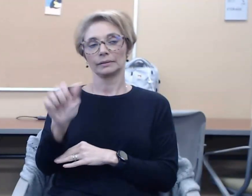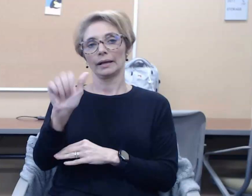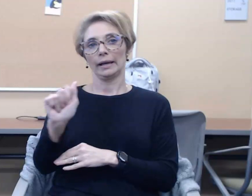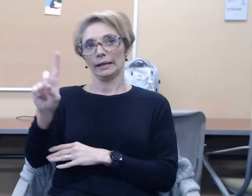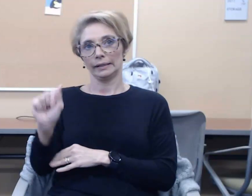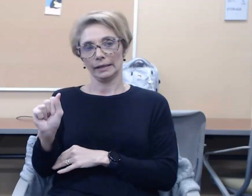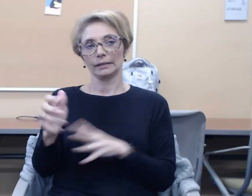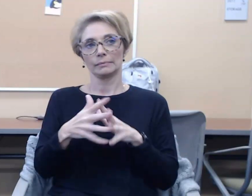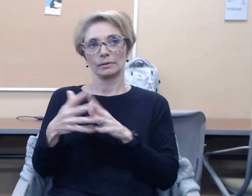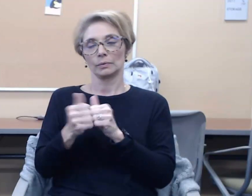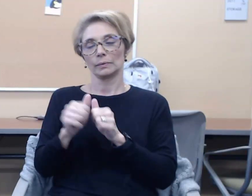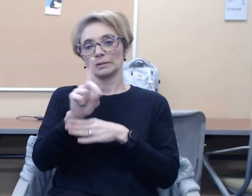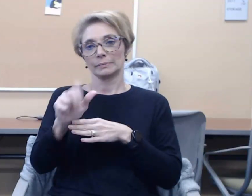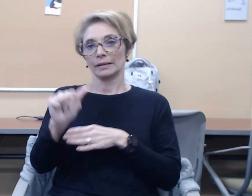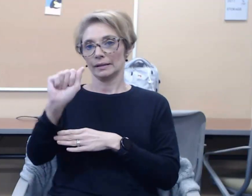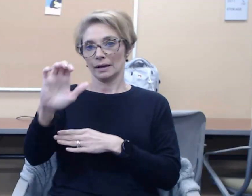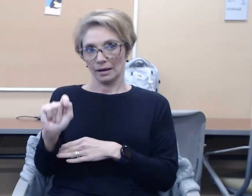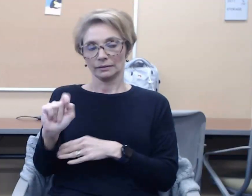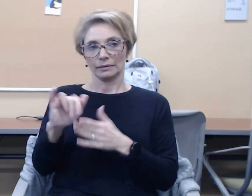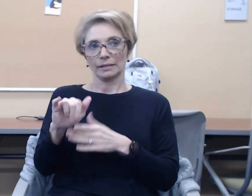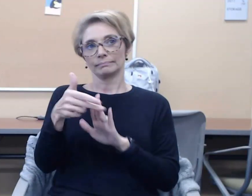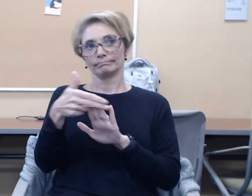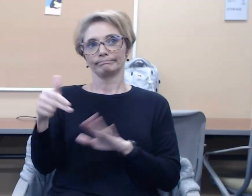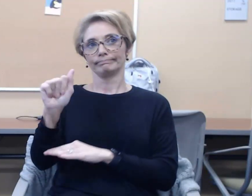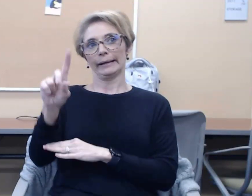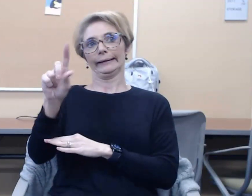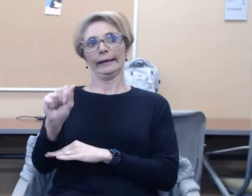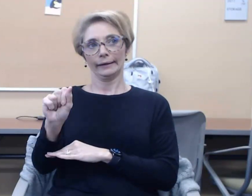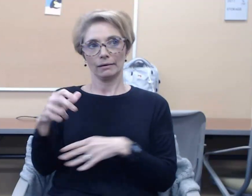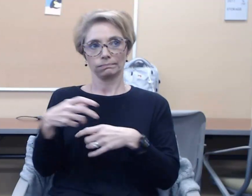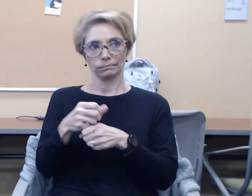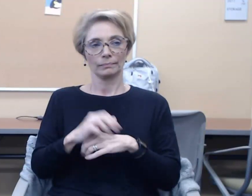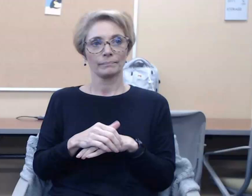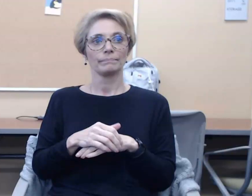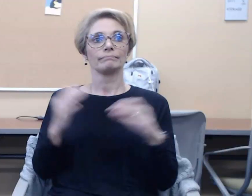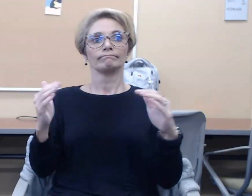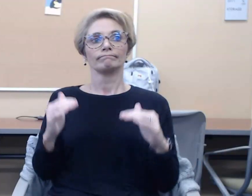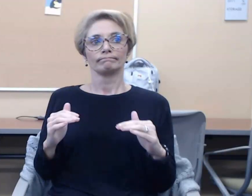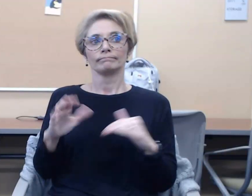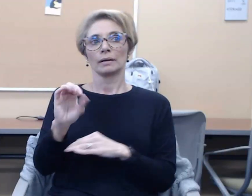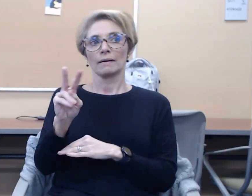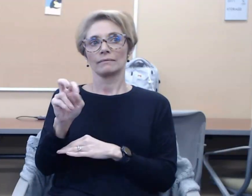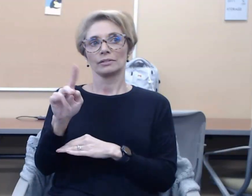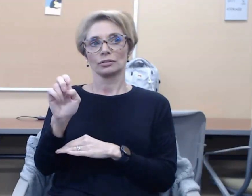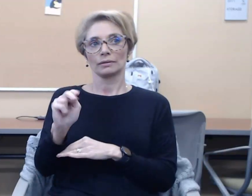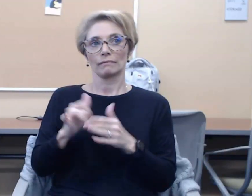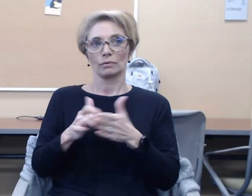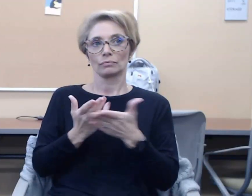Act, what we call the ADA. And then there's also the Convention on the Rights of the Children